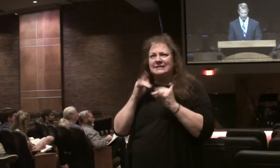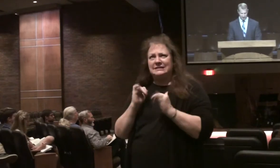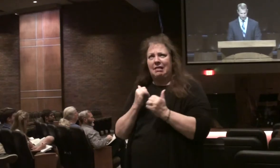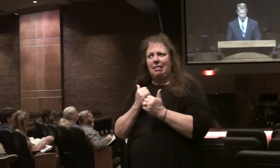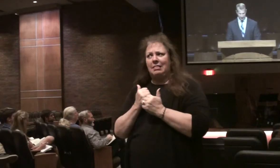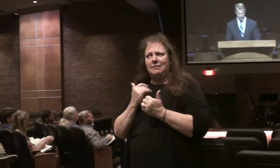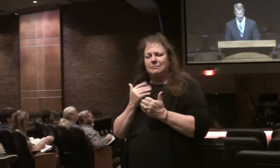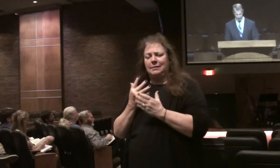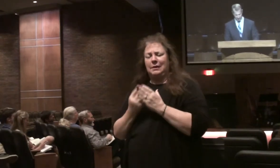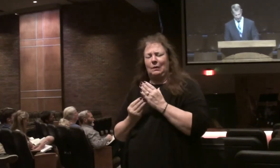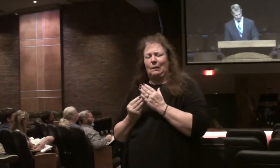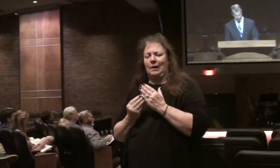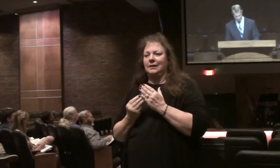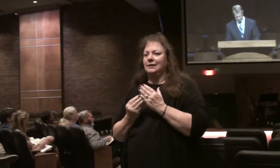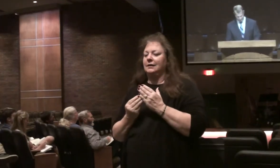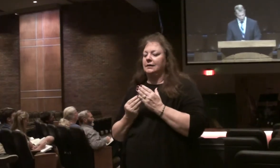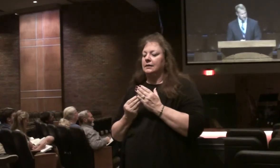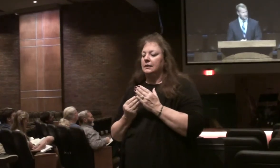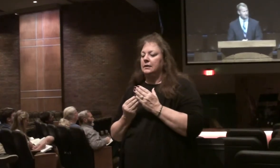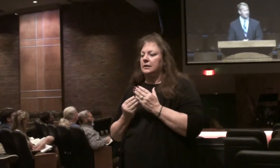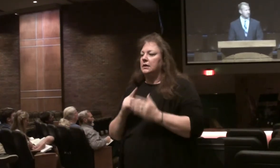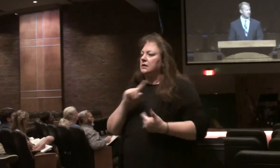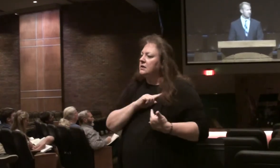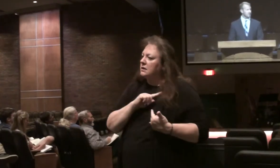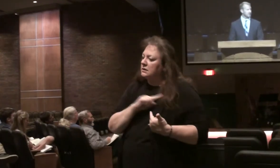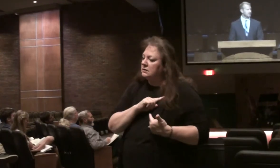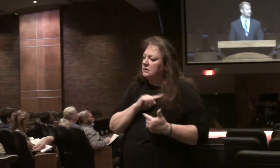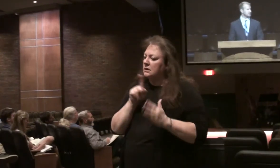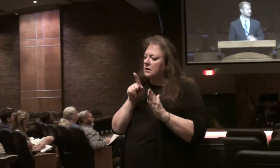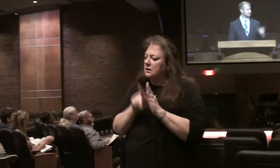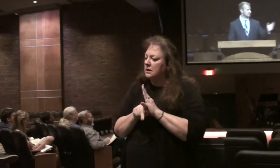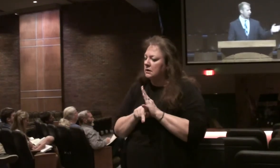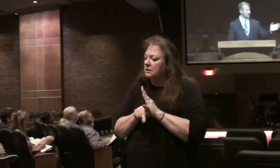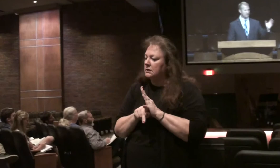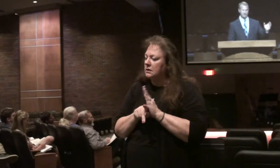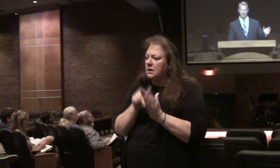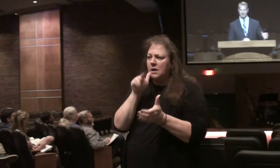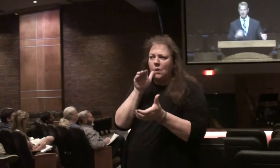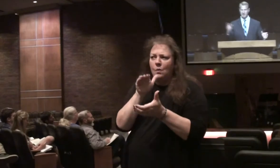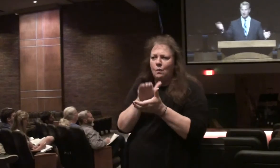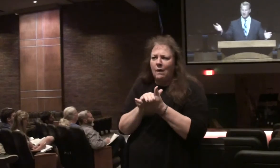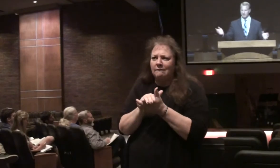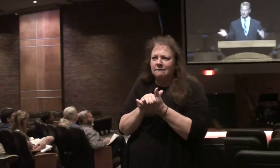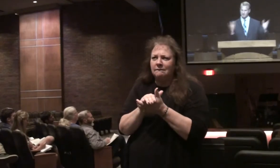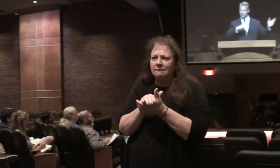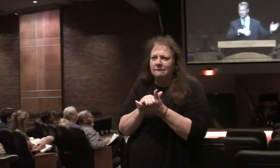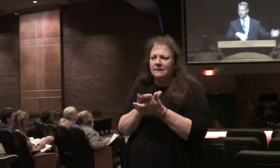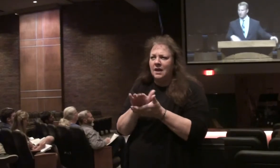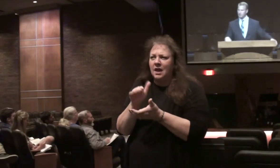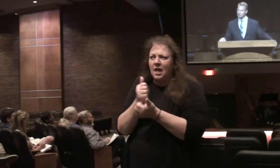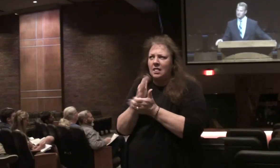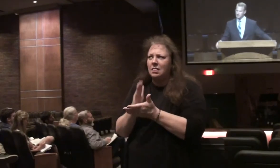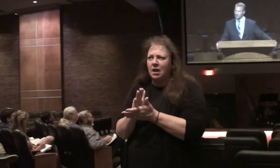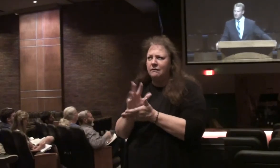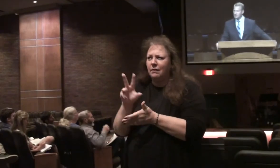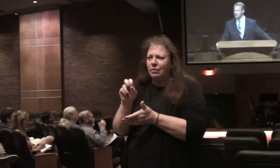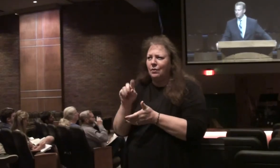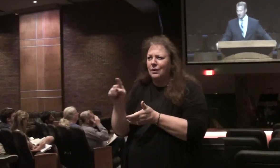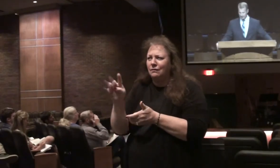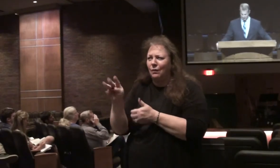may have passed away. Guilty. Killed his wife or fiance and her lover 34 years